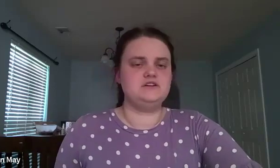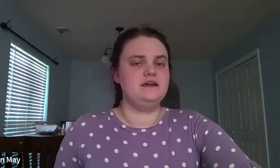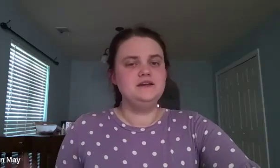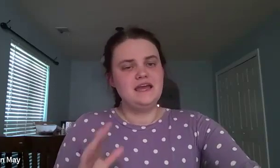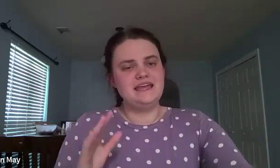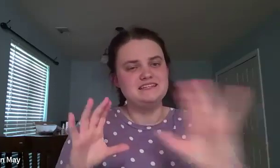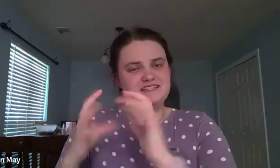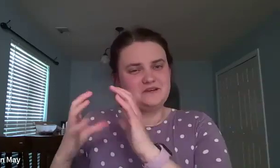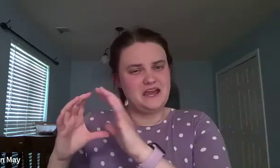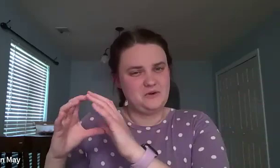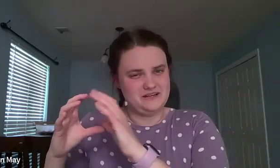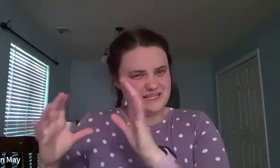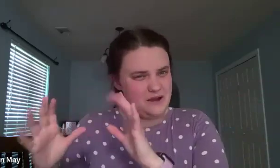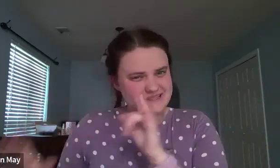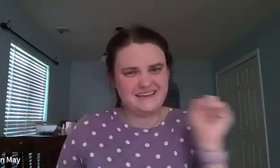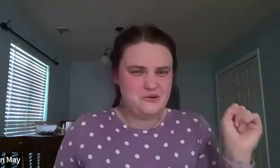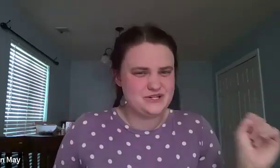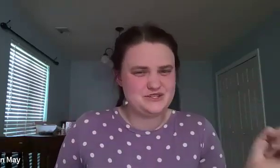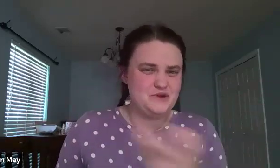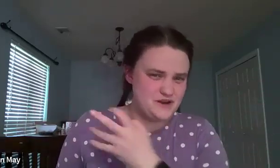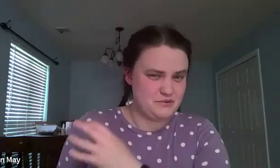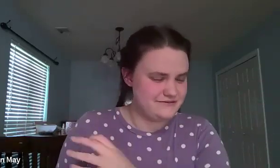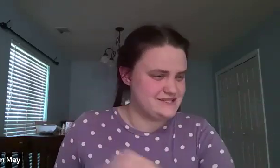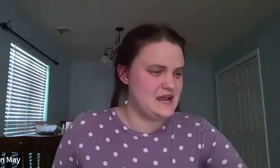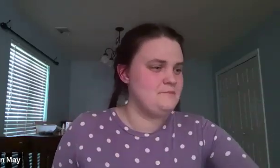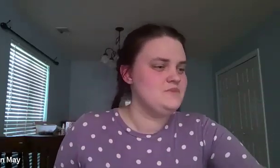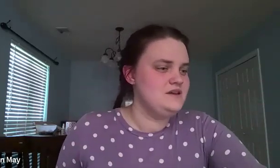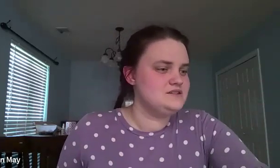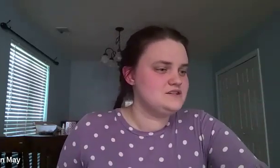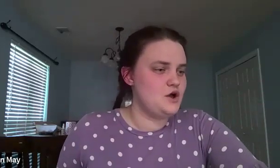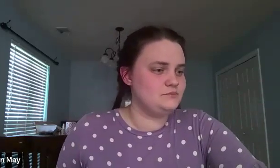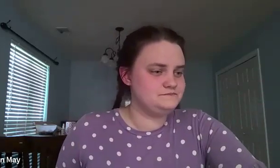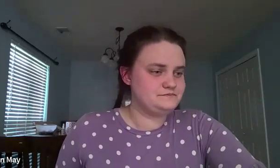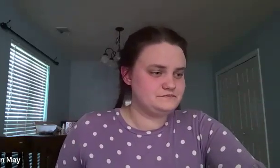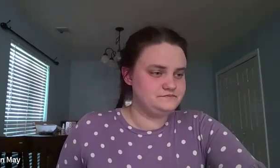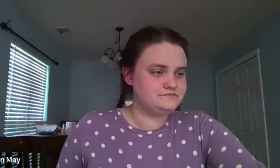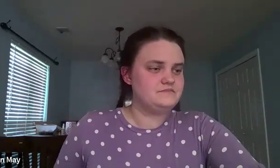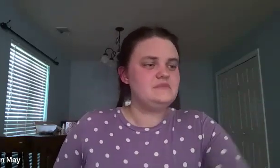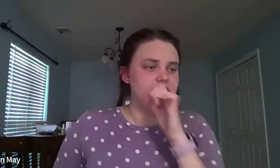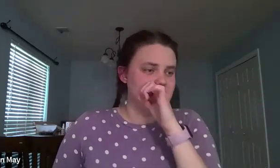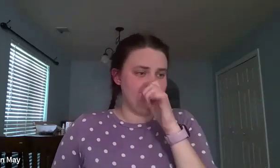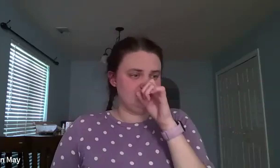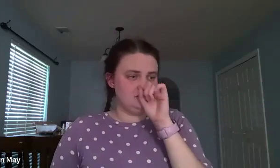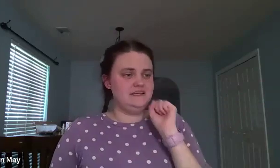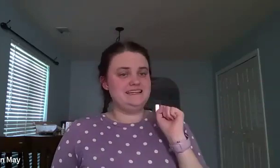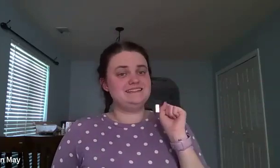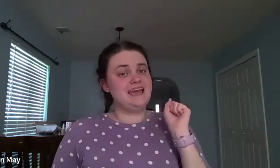ahead. It's like different categories. That's why I was like, oh, we're just gonna move on to breakfast now. So the next one is